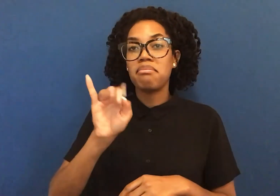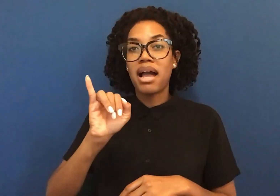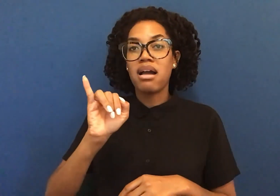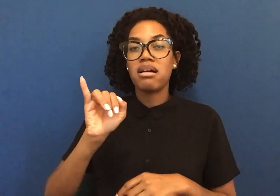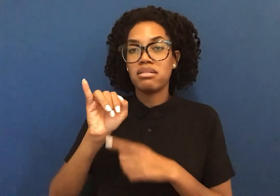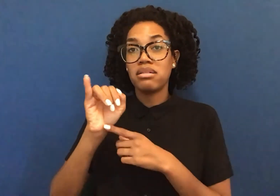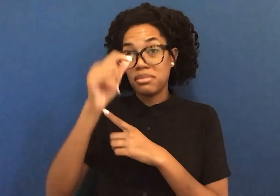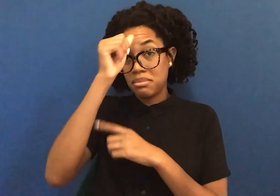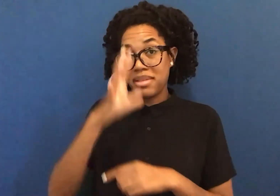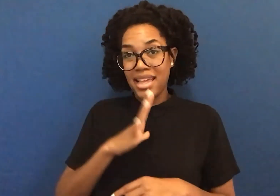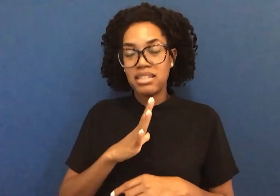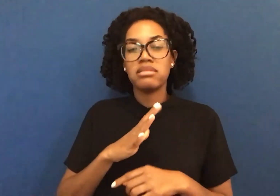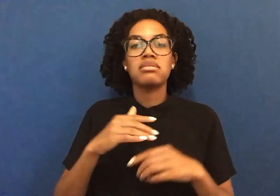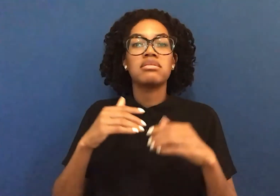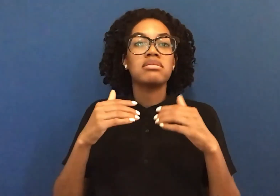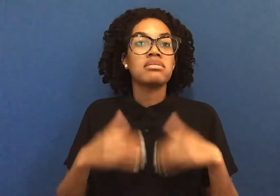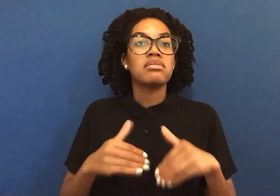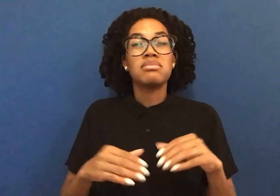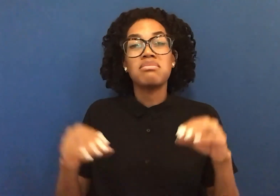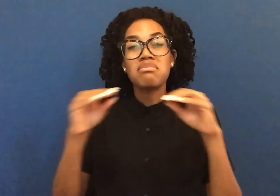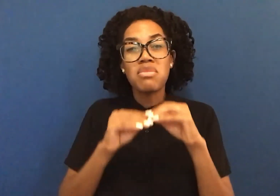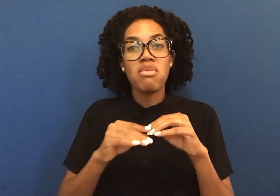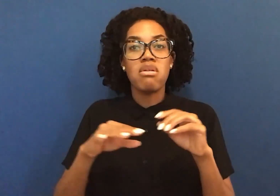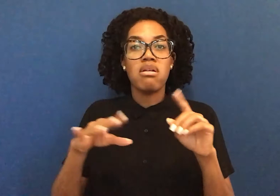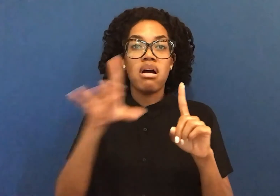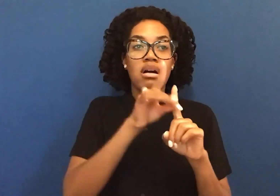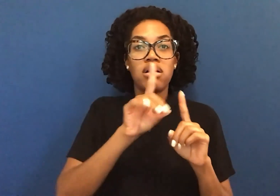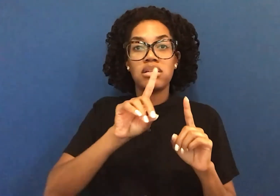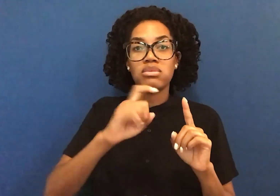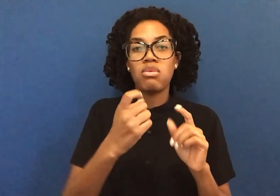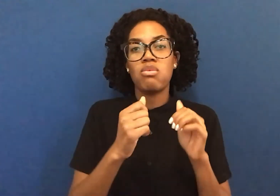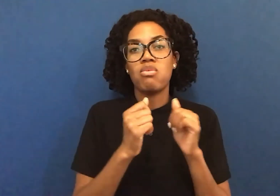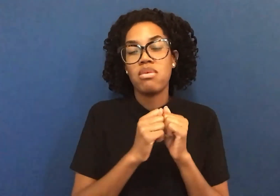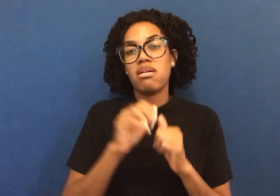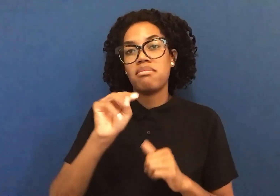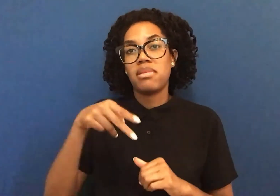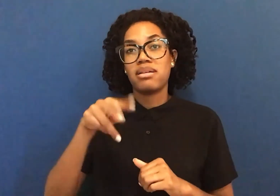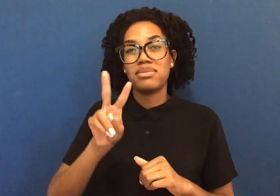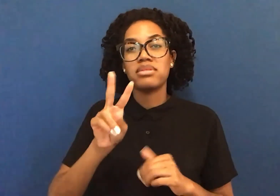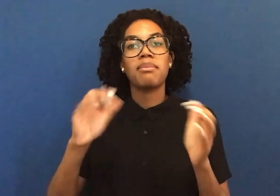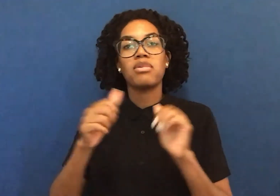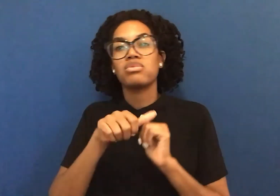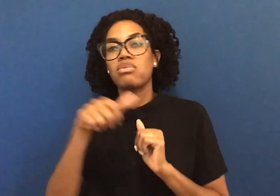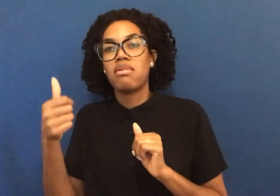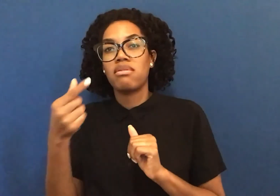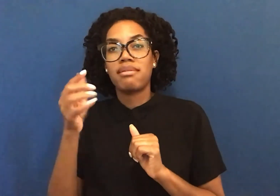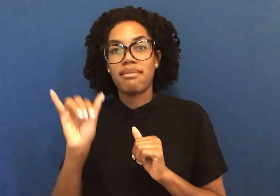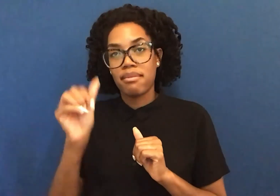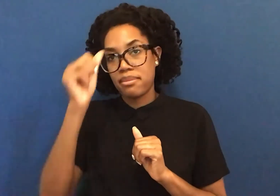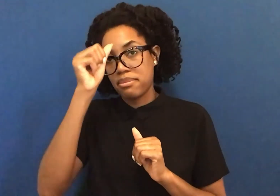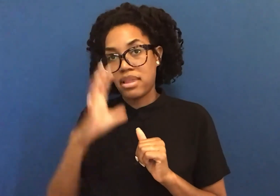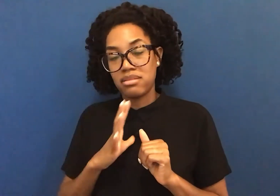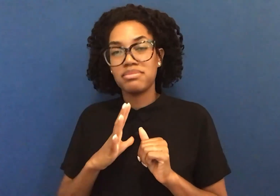disproportionately getting diagnosed with monkeypox compared to other gay and bisexual men, but they are less likely to be vaccinated. And there are